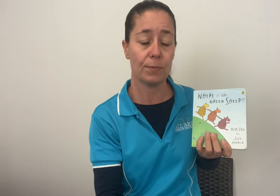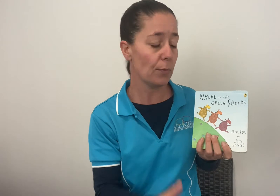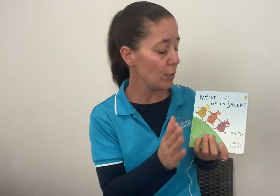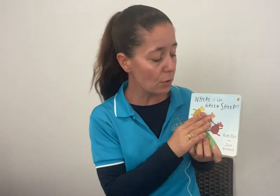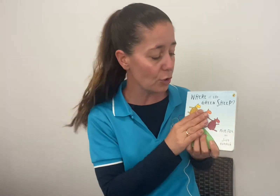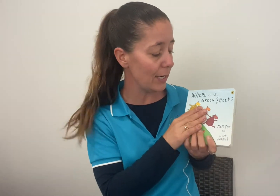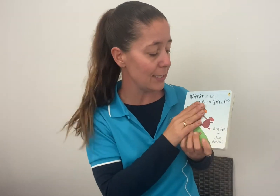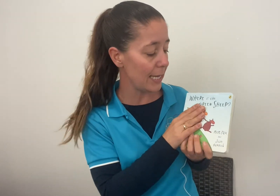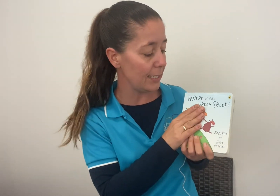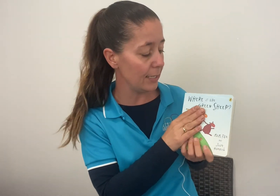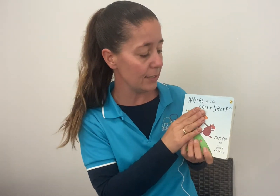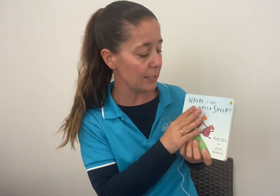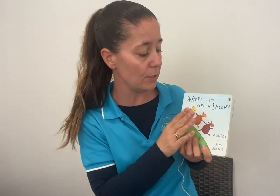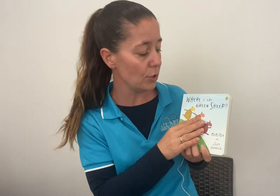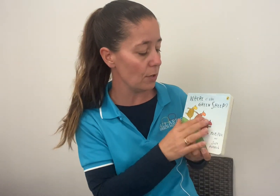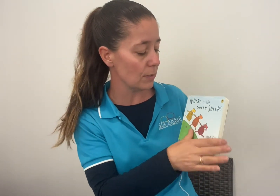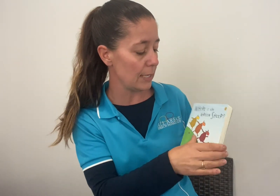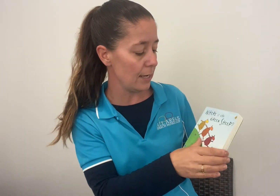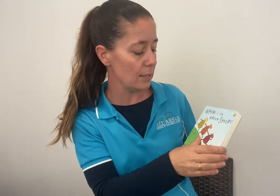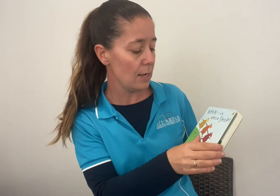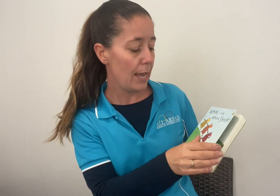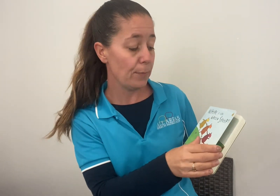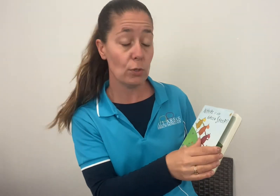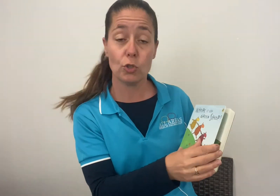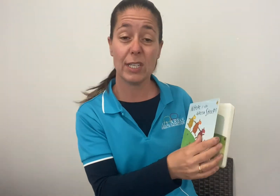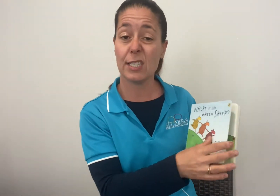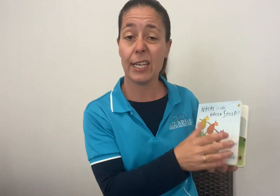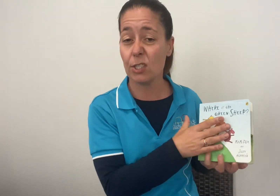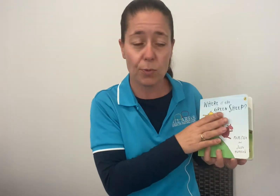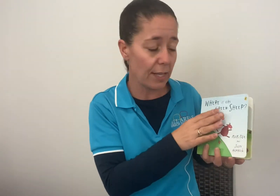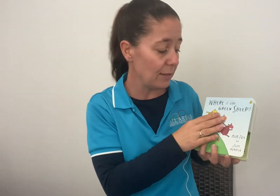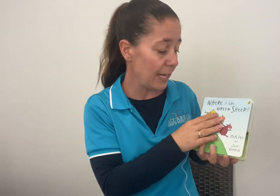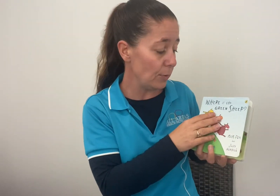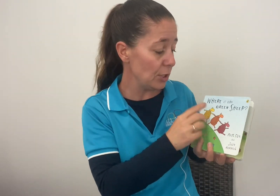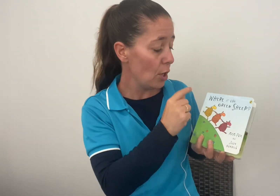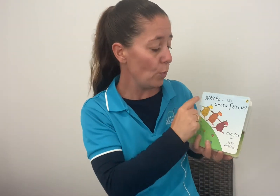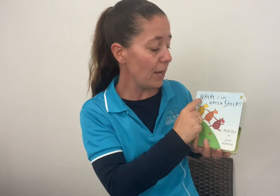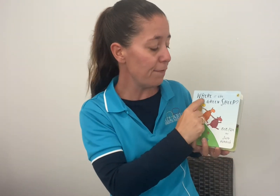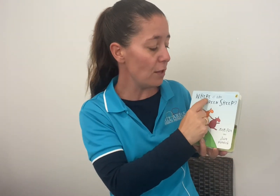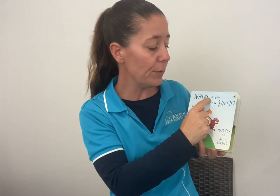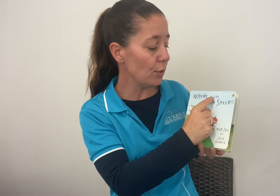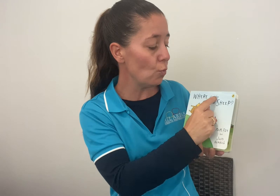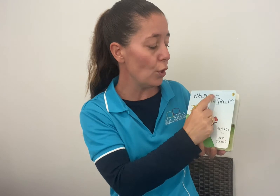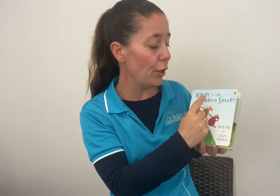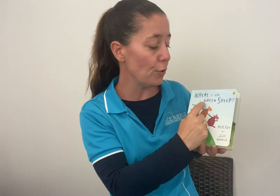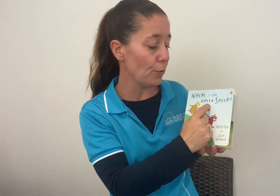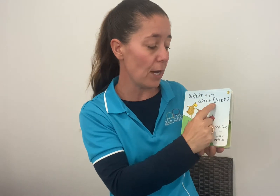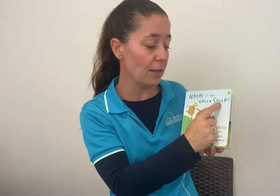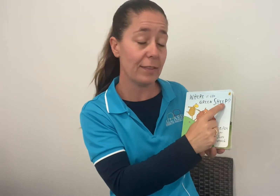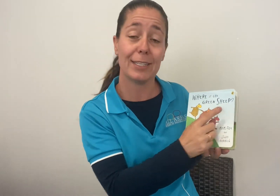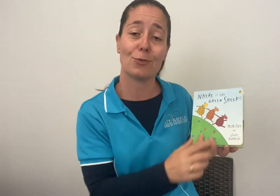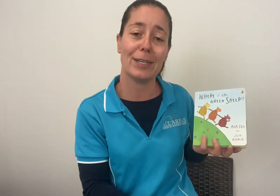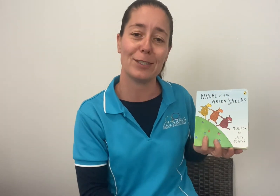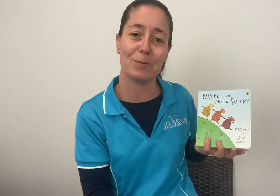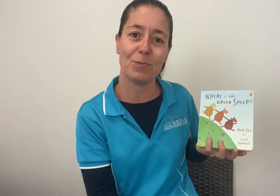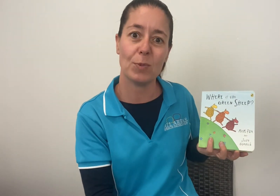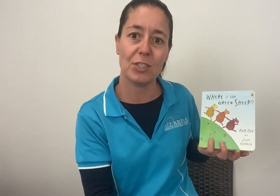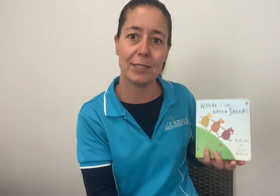we're not translating it into Auslan, and we're not translating into another language. We are following the word order that's written, which is done